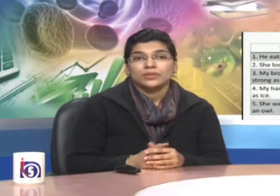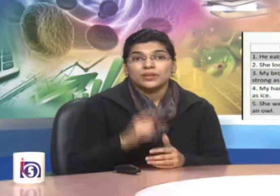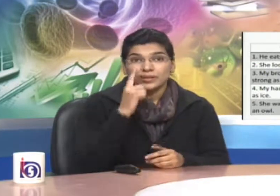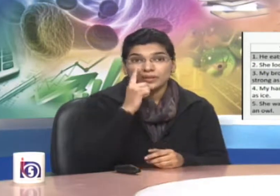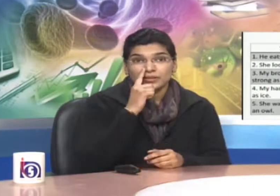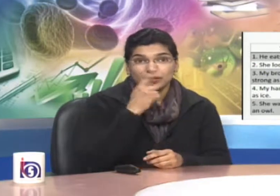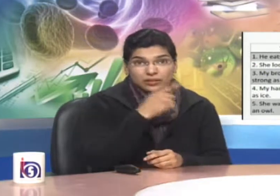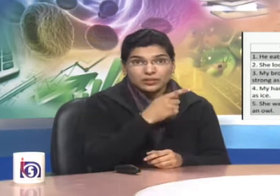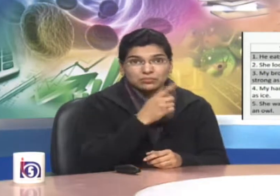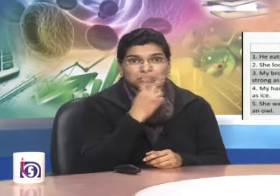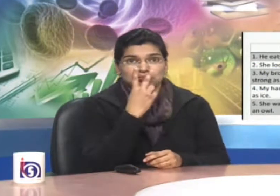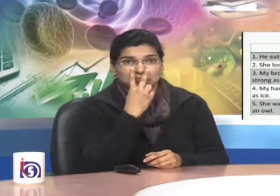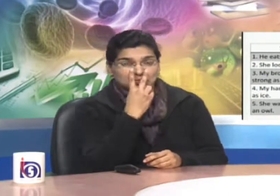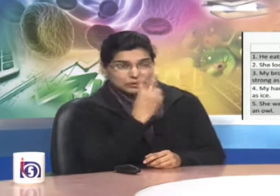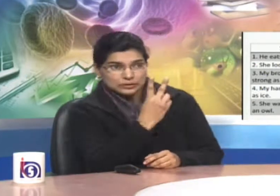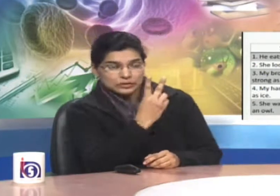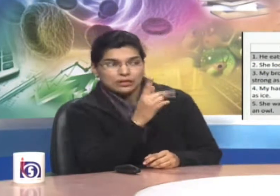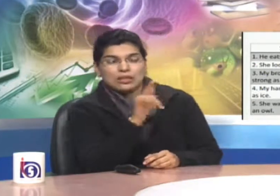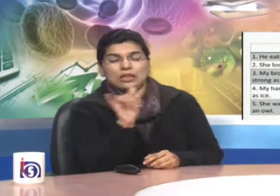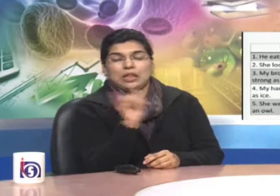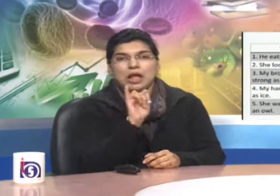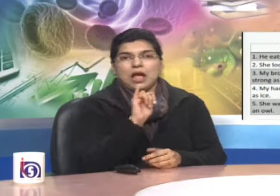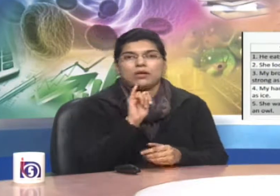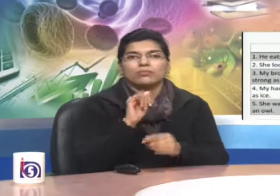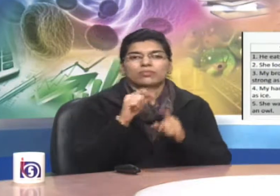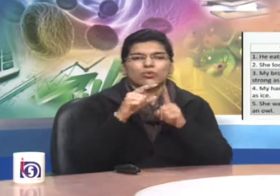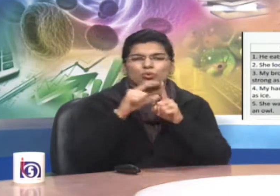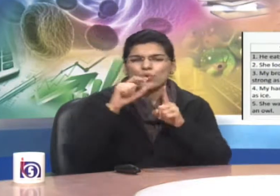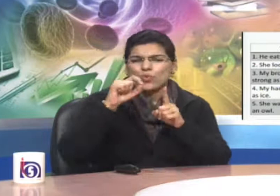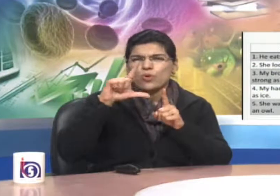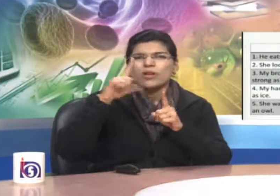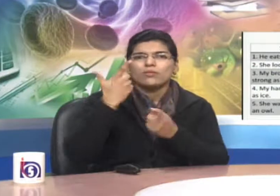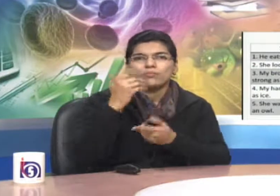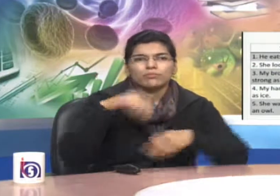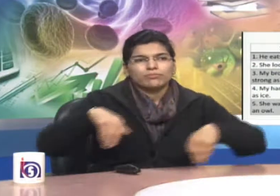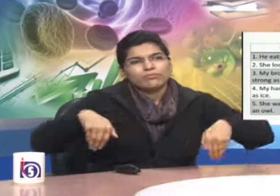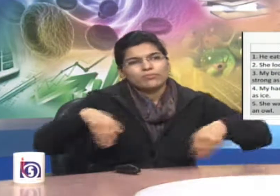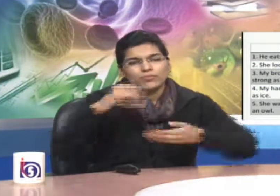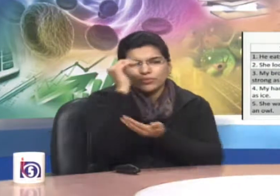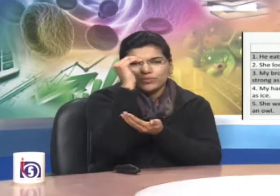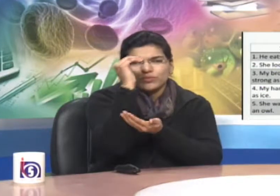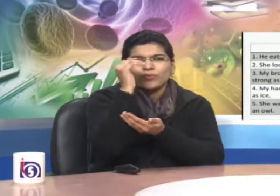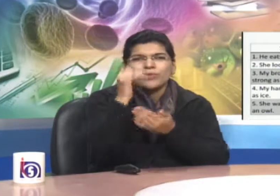Second is she looks like a doll.